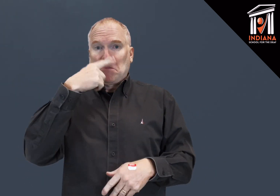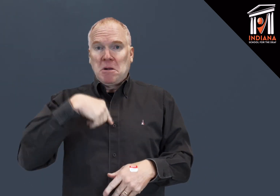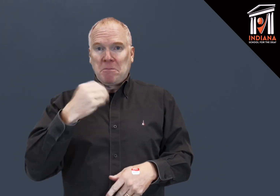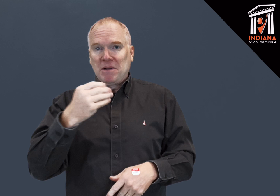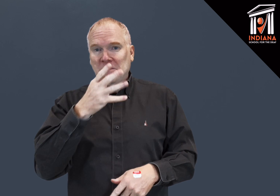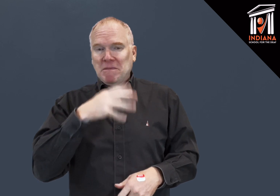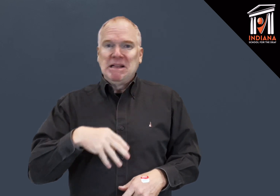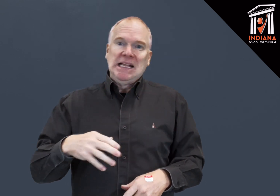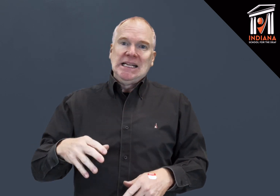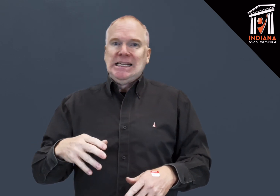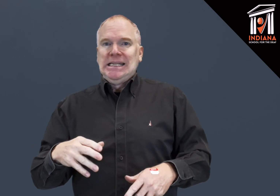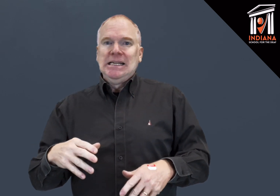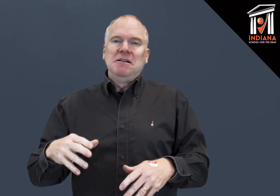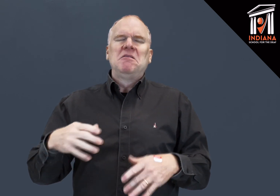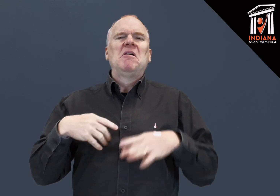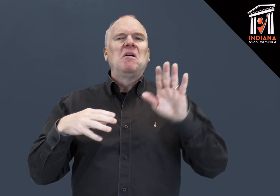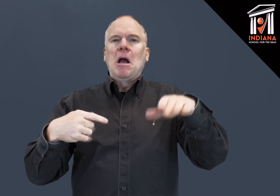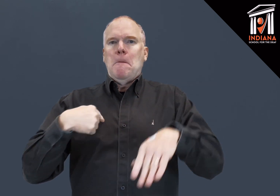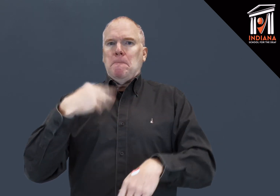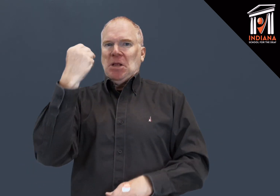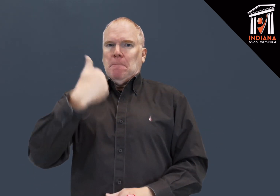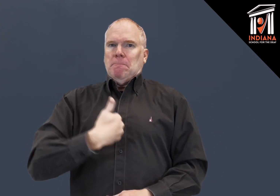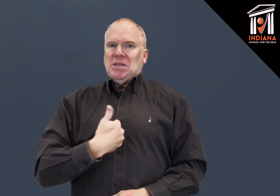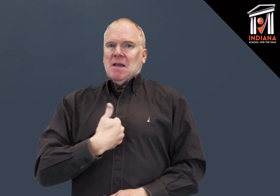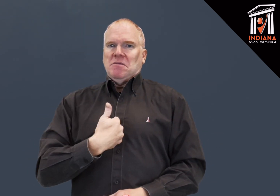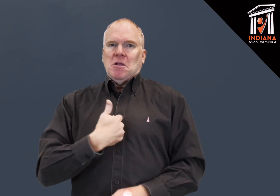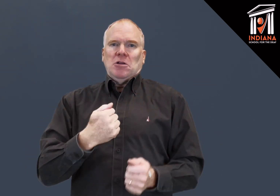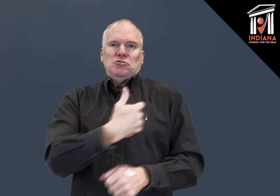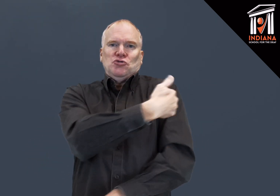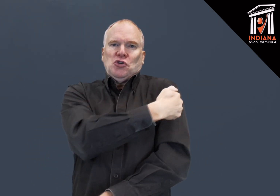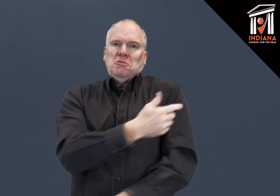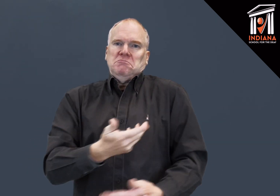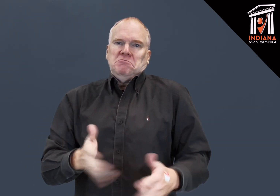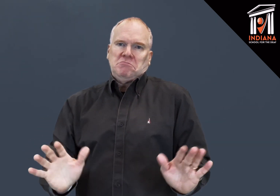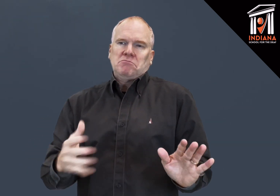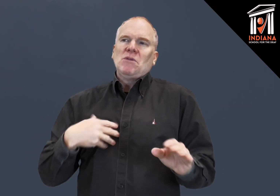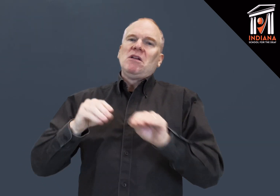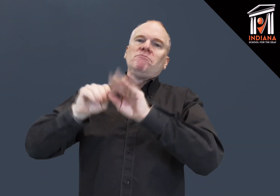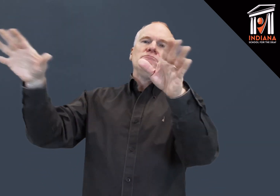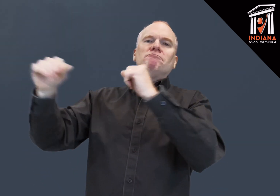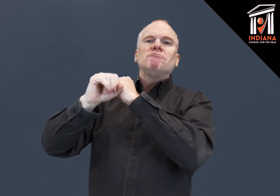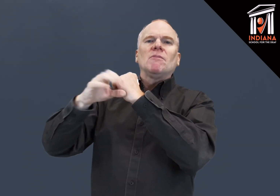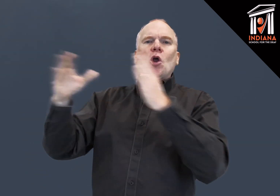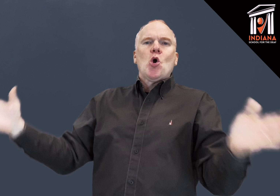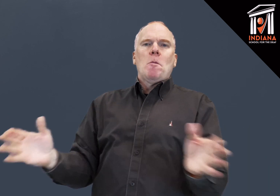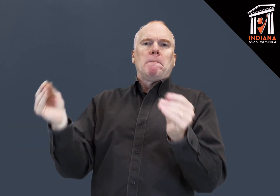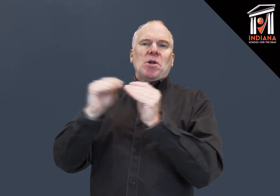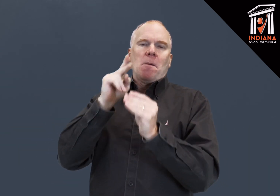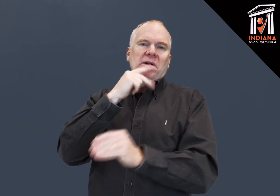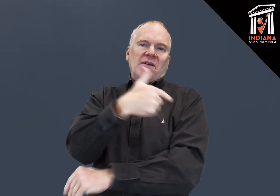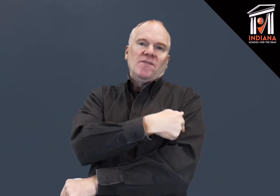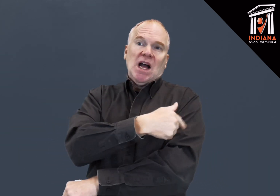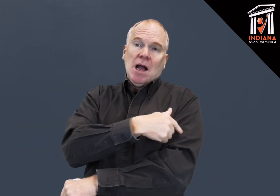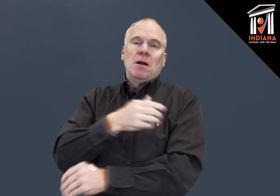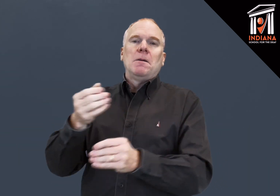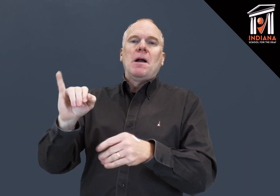of my answers were no. So I asked if I could take a picture, and the woman seemed a little off-put by that. But I